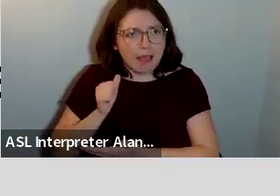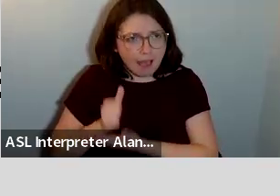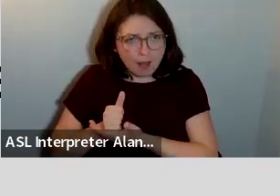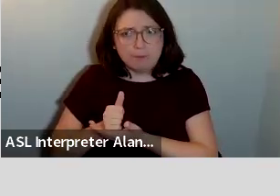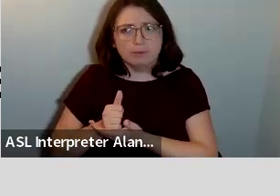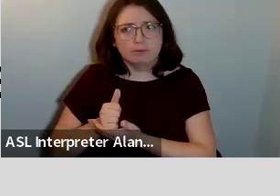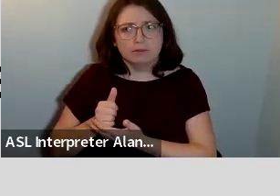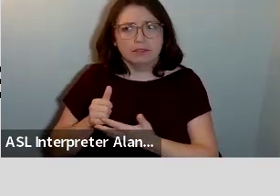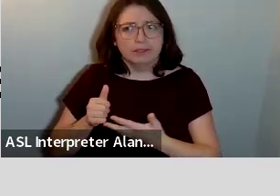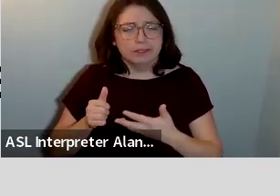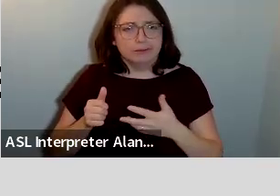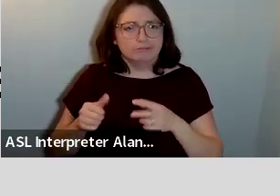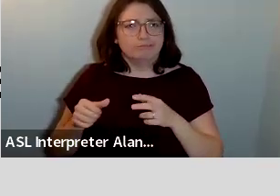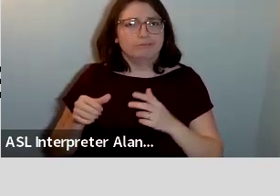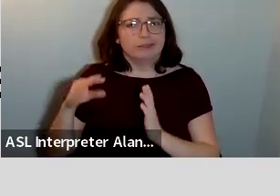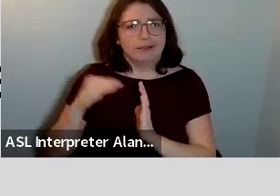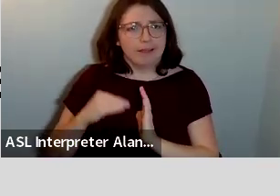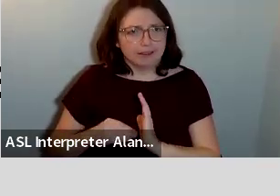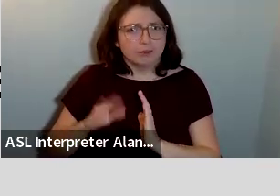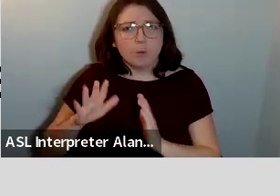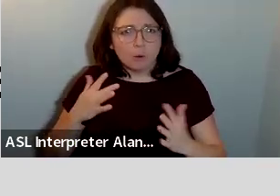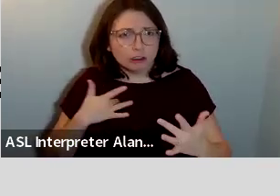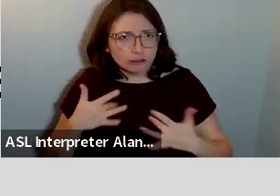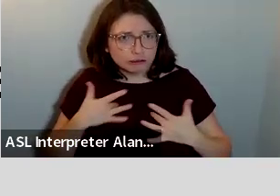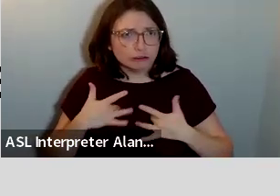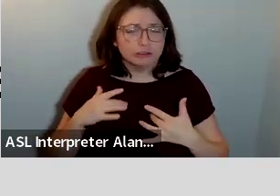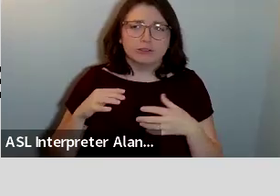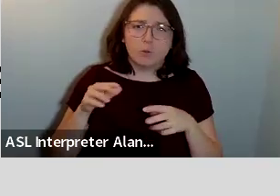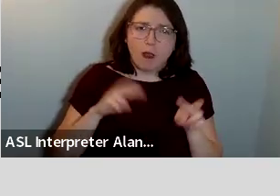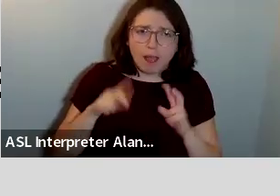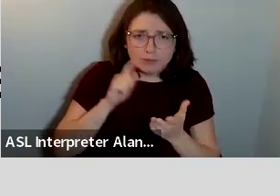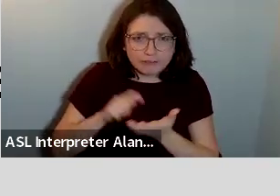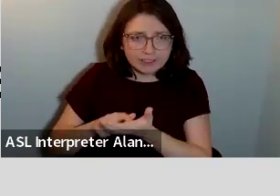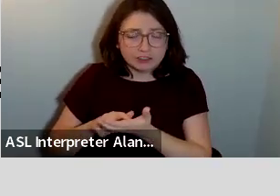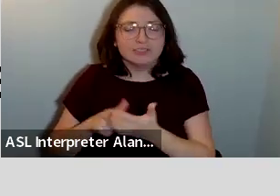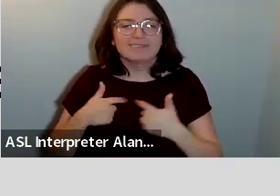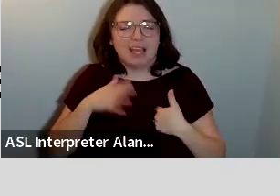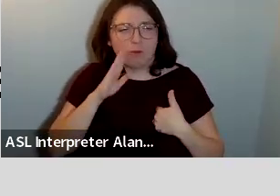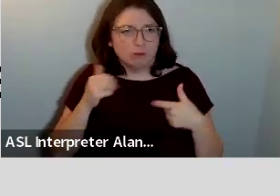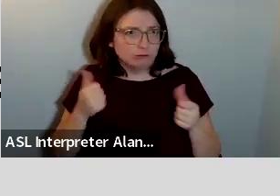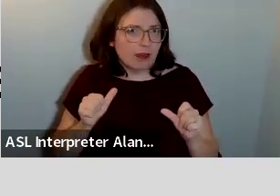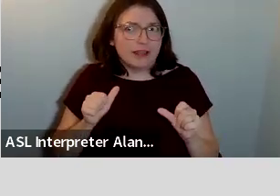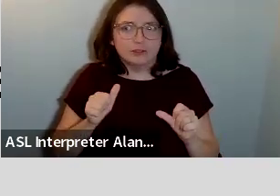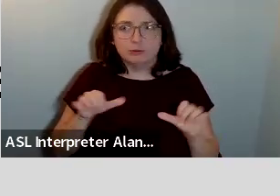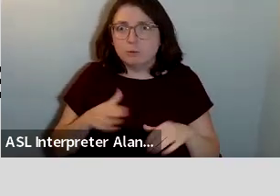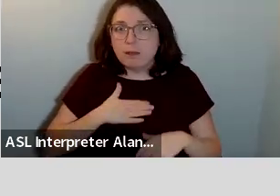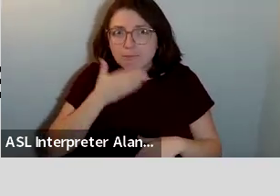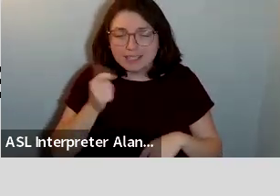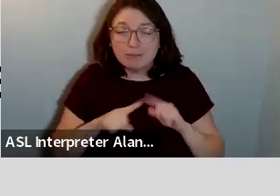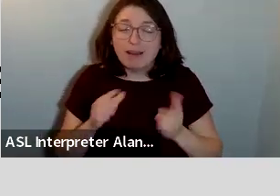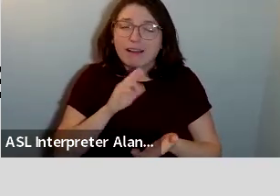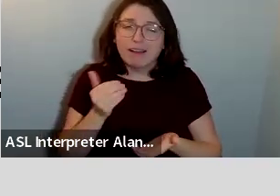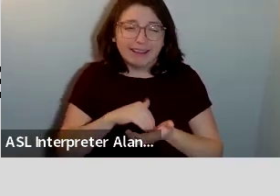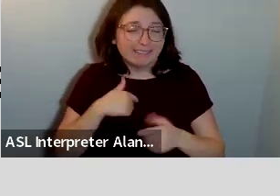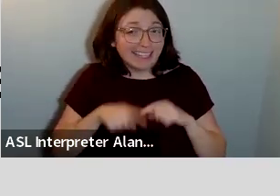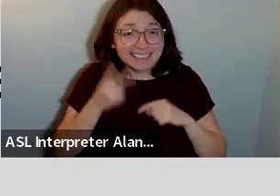those as graciously as I can without being able to see or hear you, though. I'm depending on you to take really good